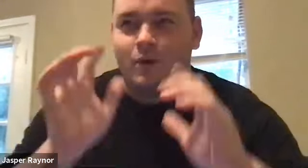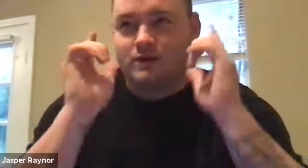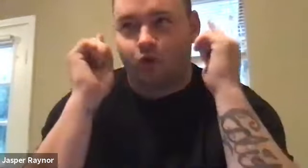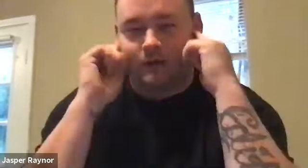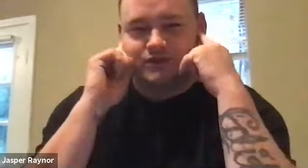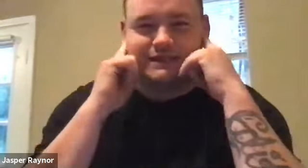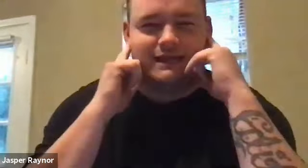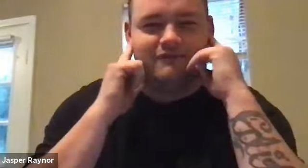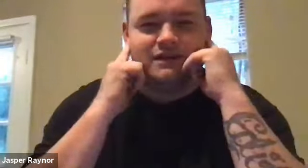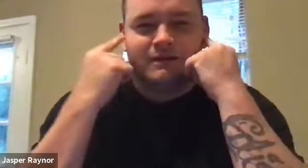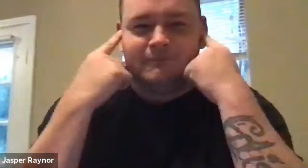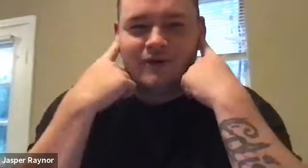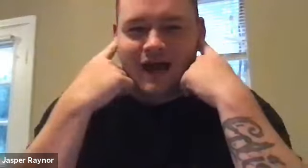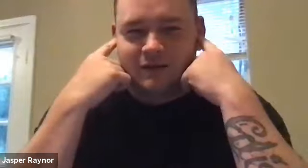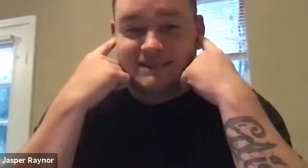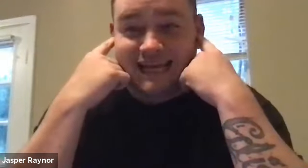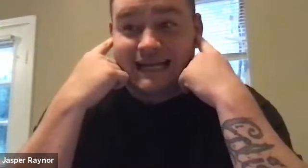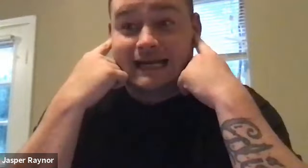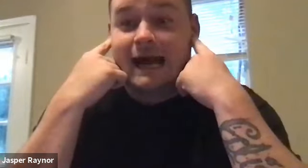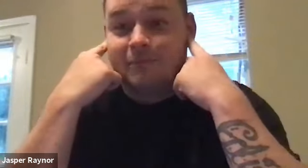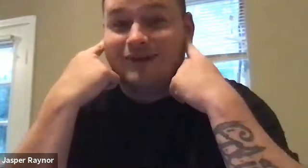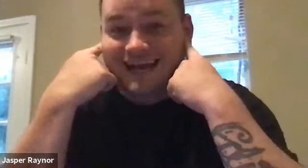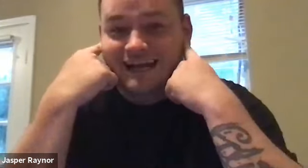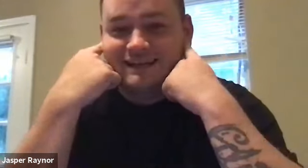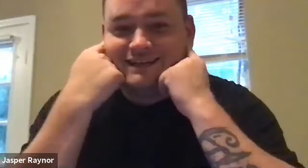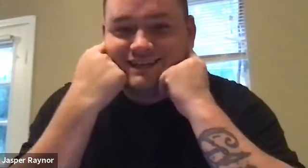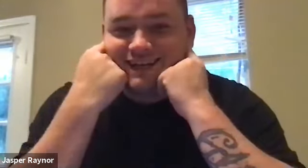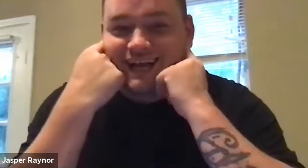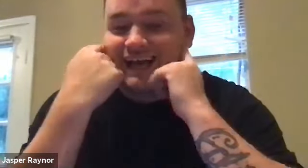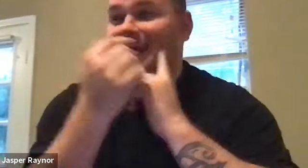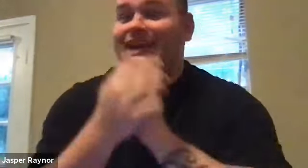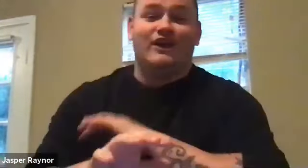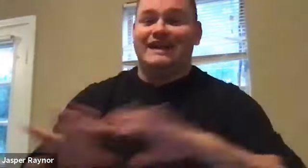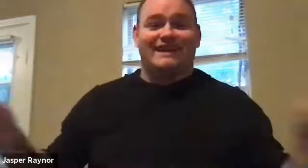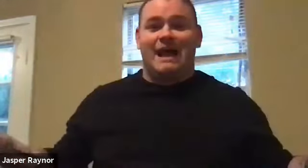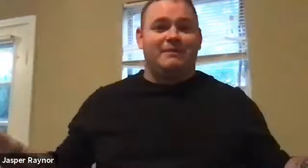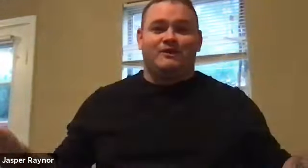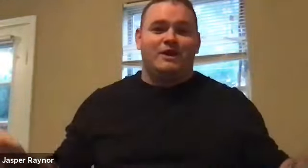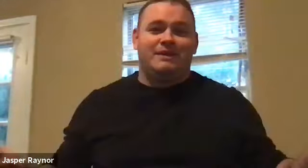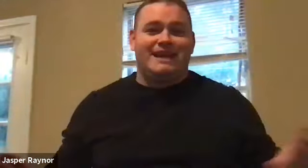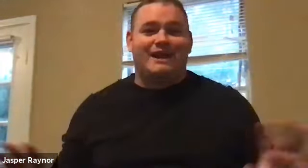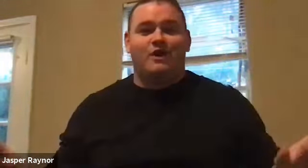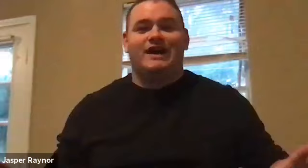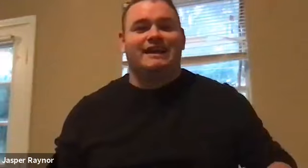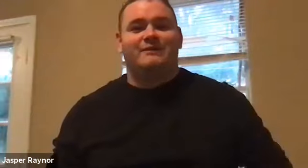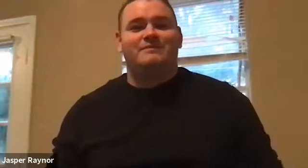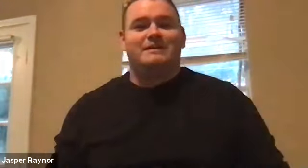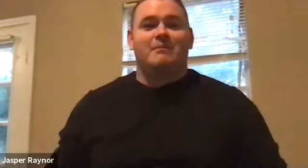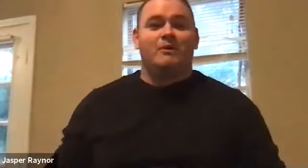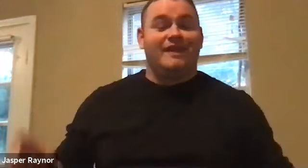only 20% deaf, but without them, it's like 99.9. Like I can't hear anything happening around me at all right now. But with the